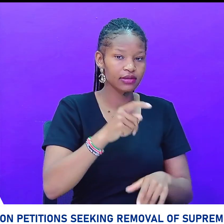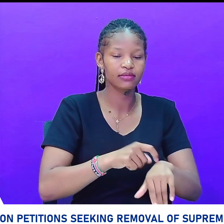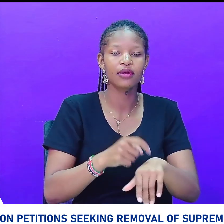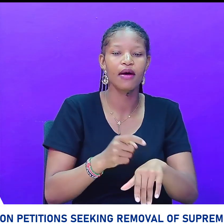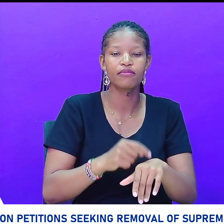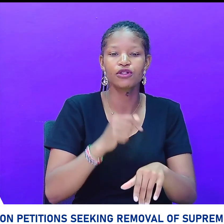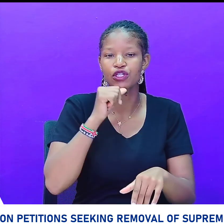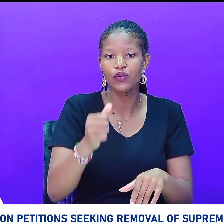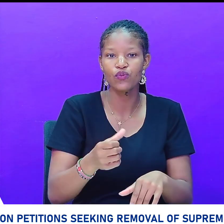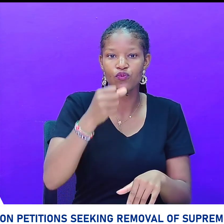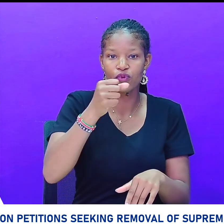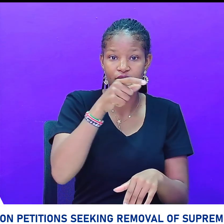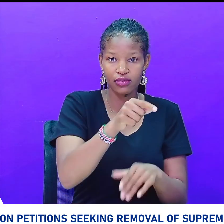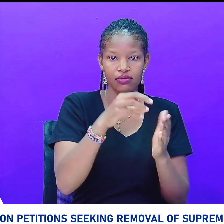removal of judges.